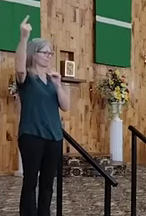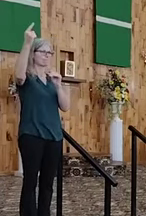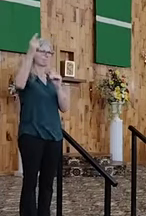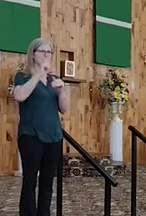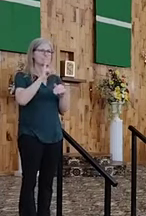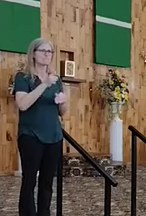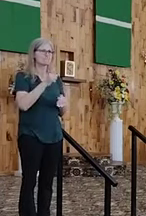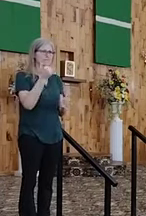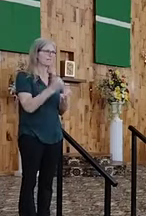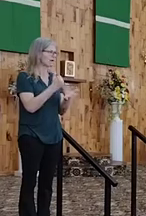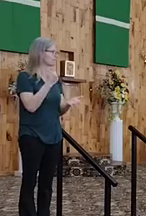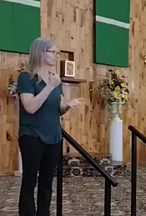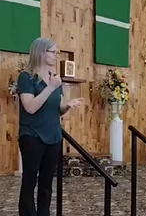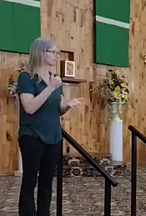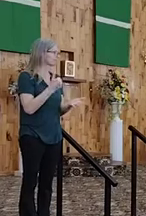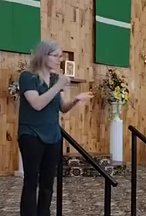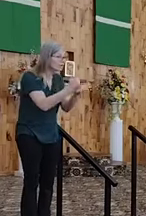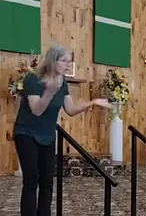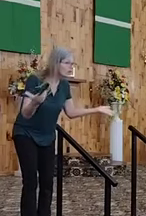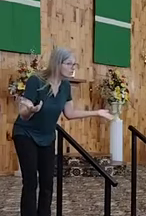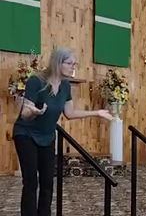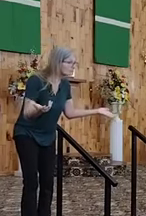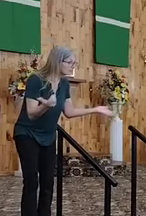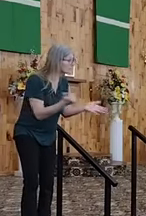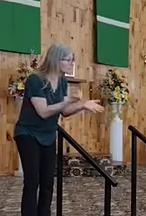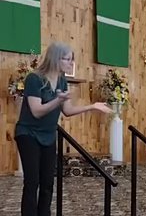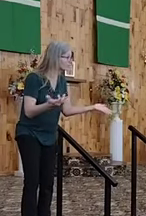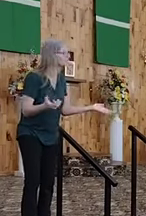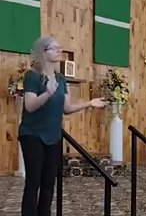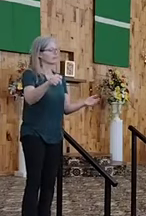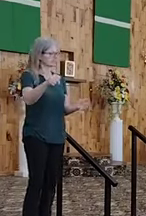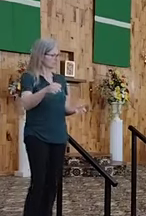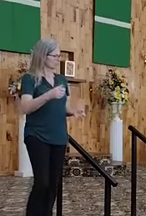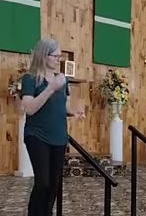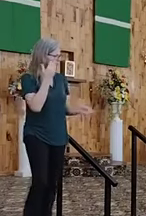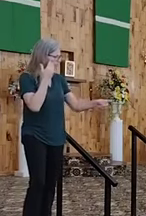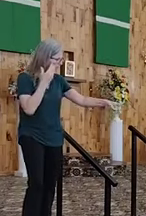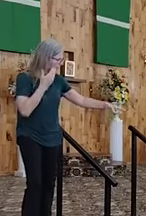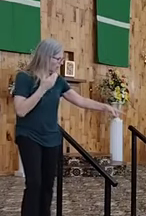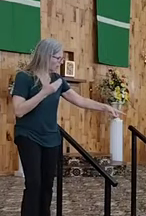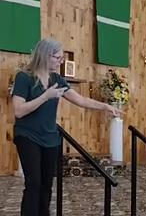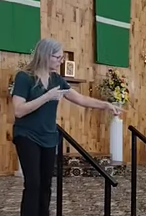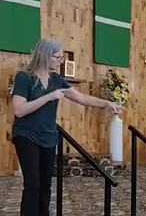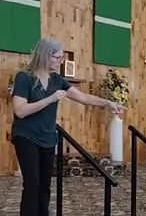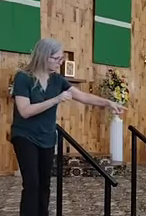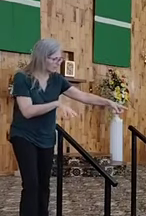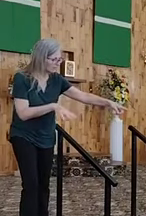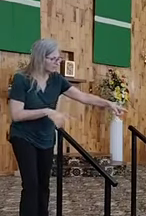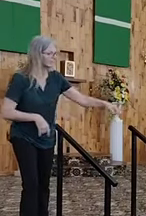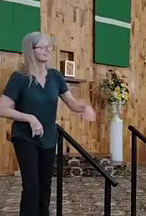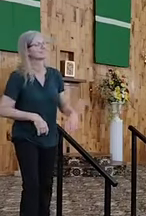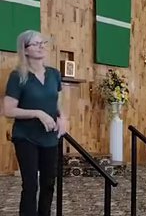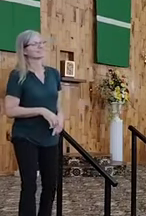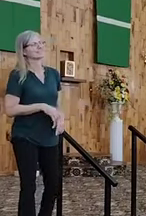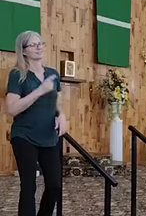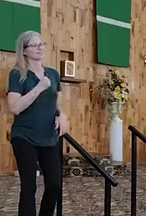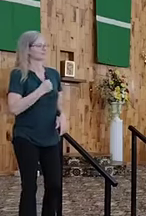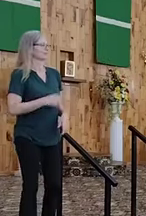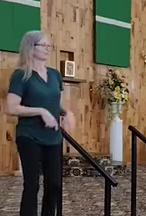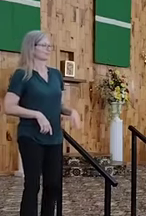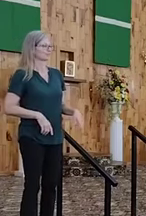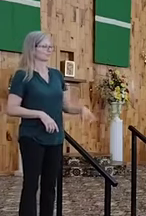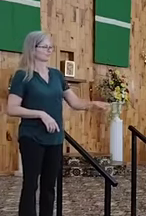Amen? Come on, church. Amen? Amen? Yes. So we know what to expect this year. We know what to expect because God